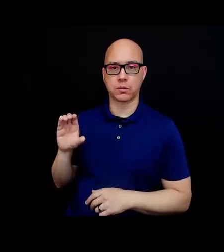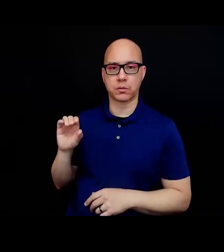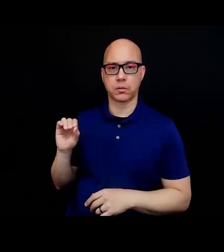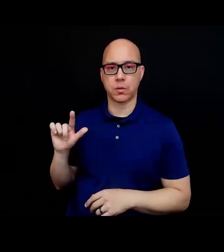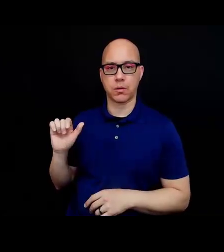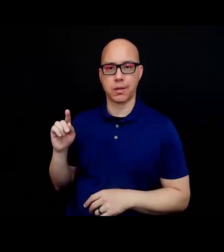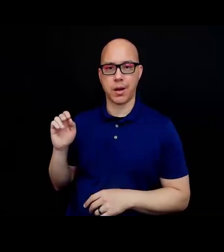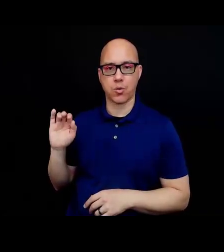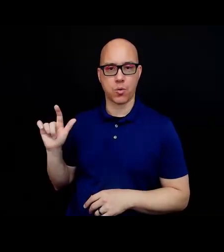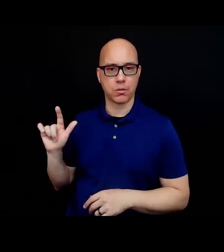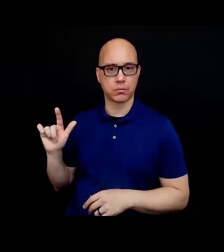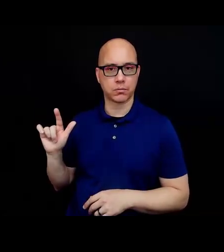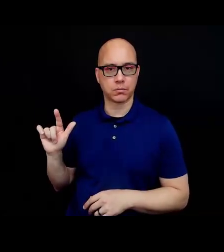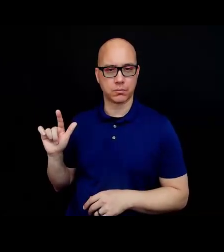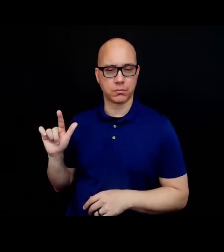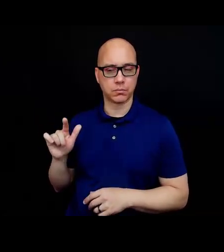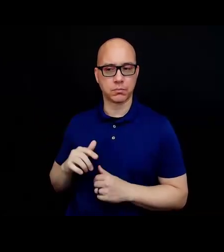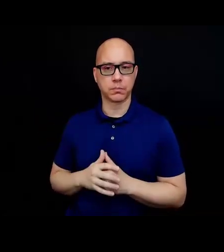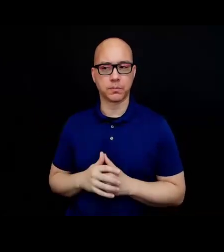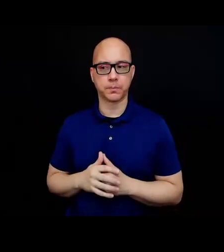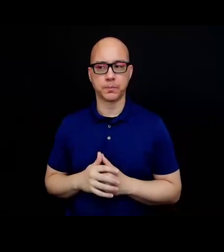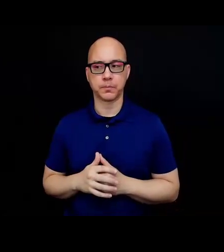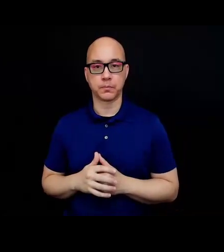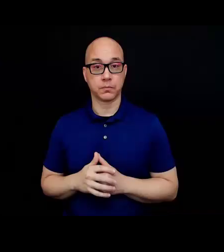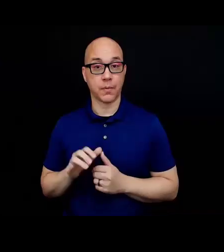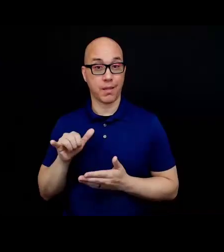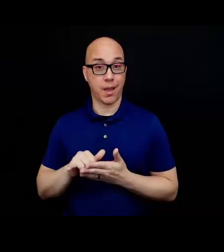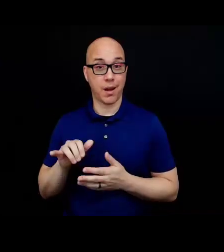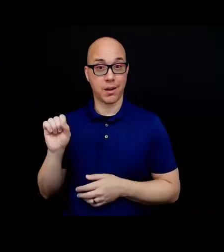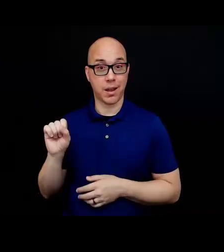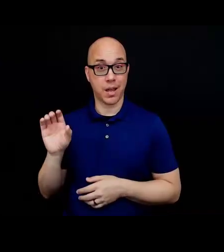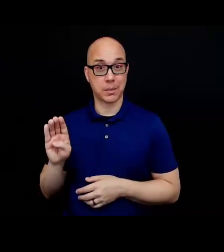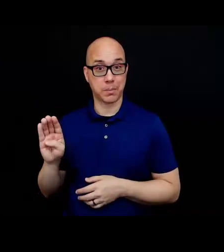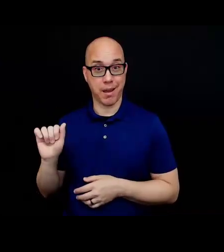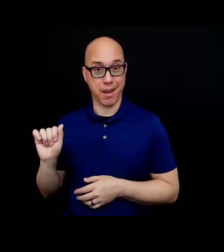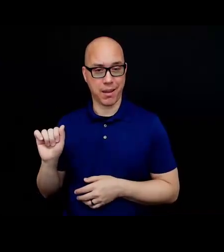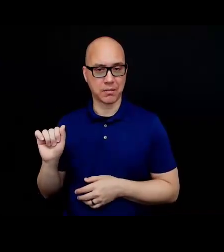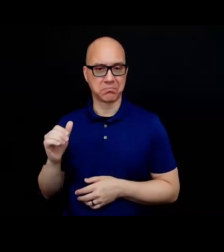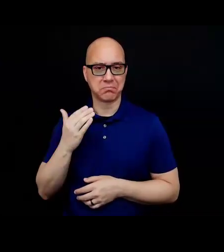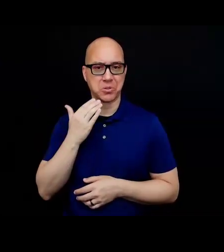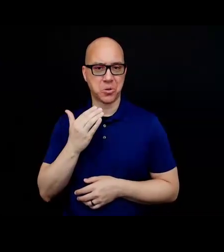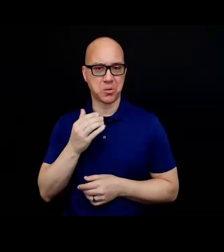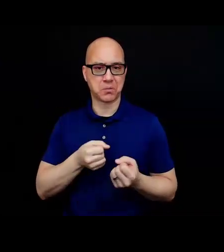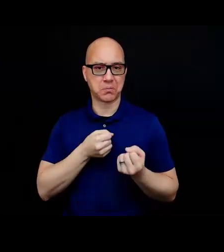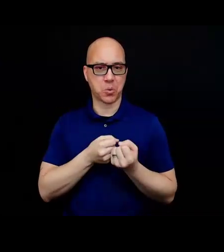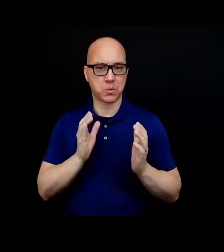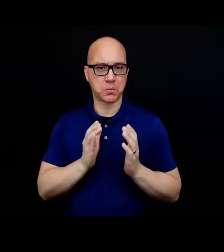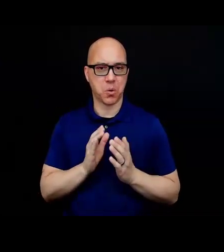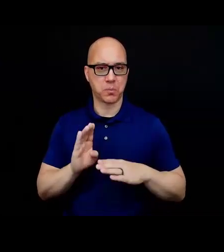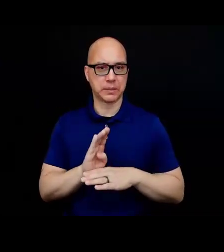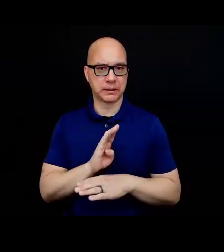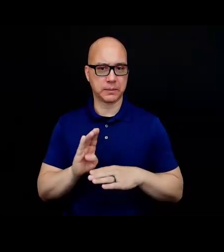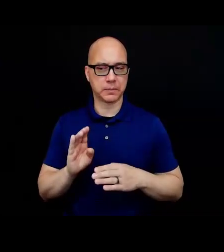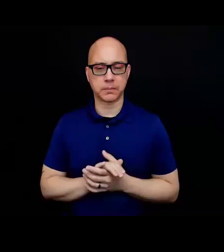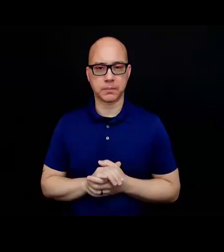in handy. They come in, really good for small businesses. And we'll talk about that a little more